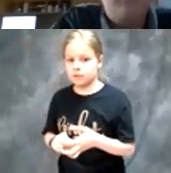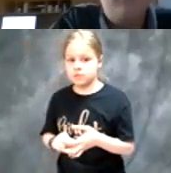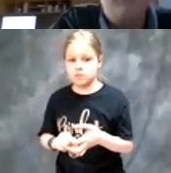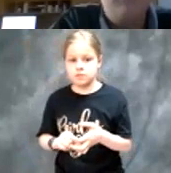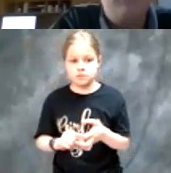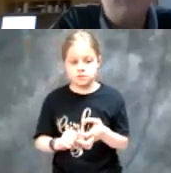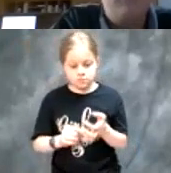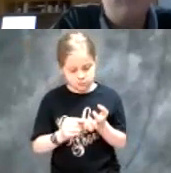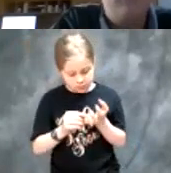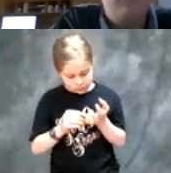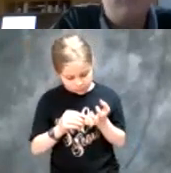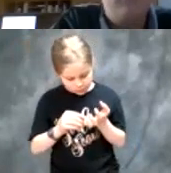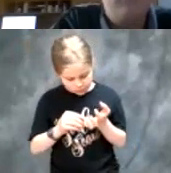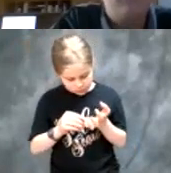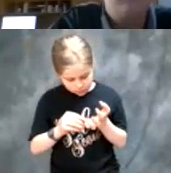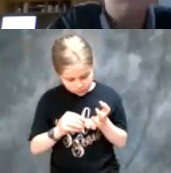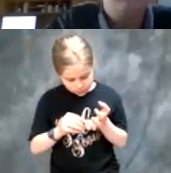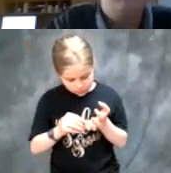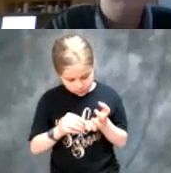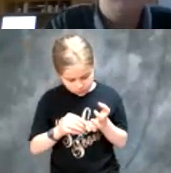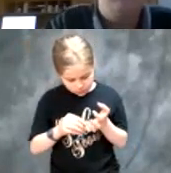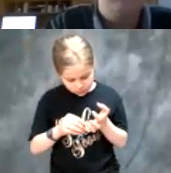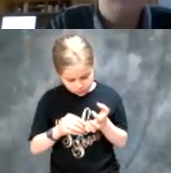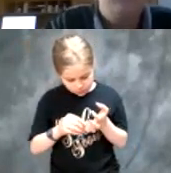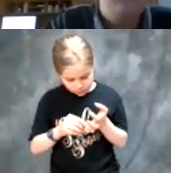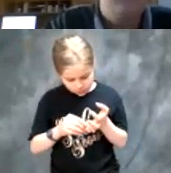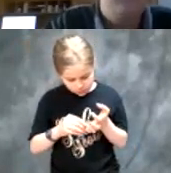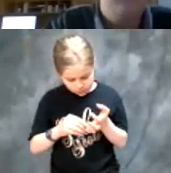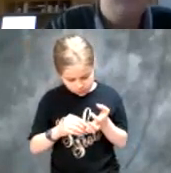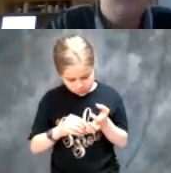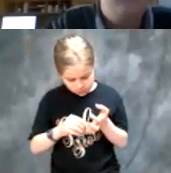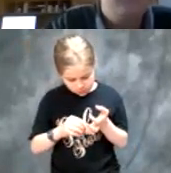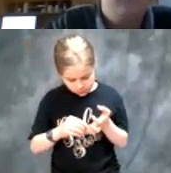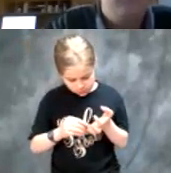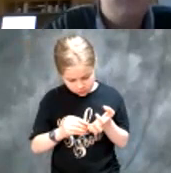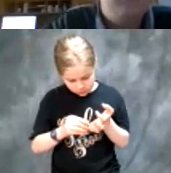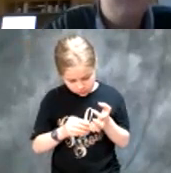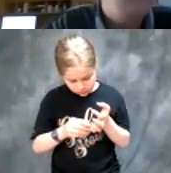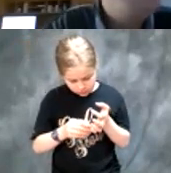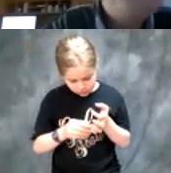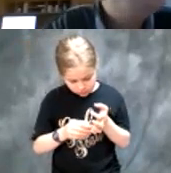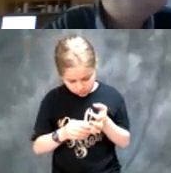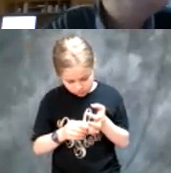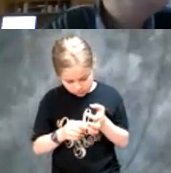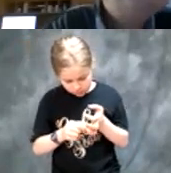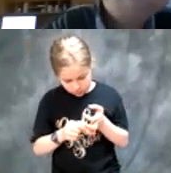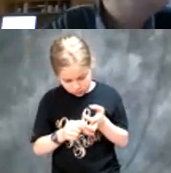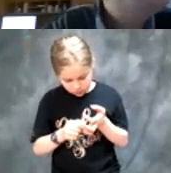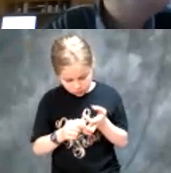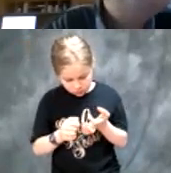Well, it helps that both of us are working together, so we help each other if one of us makes a mistake, right? And and